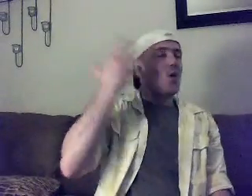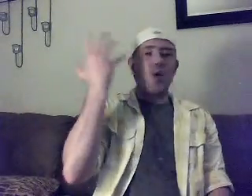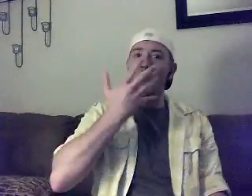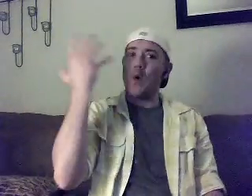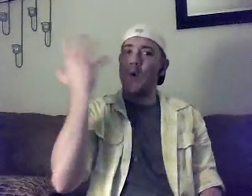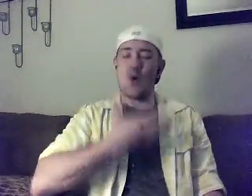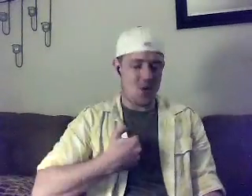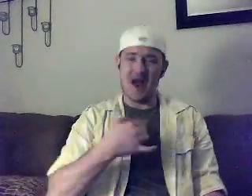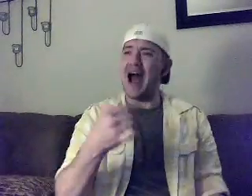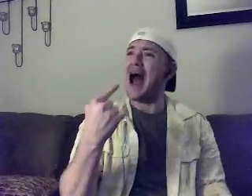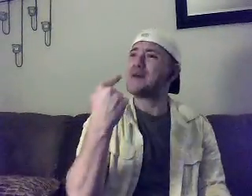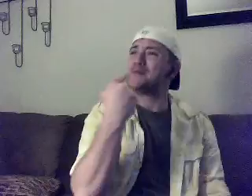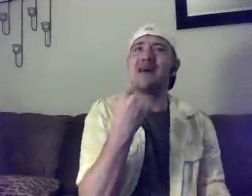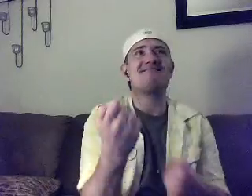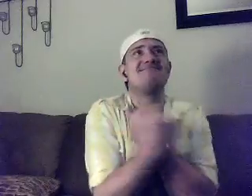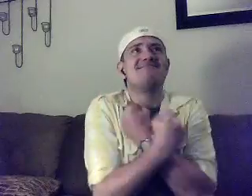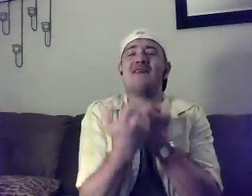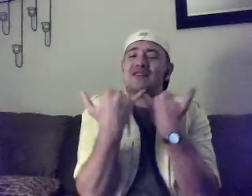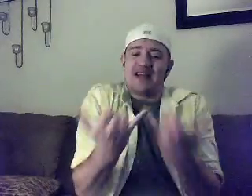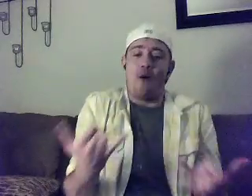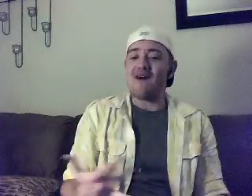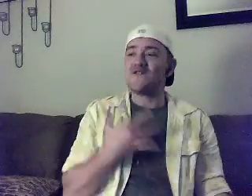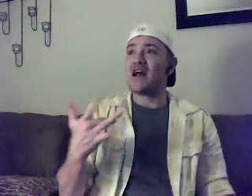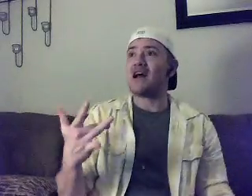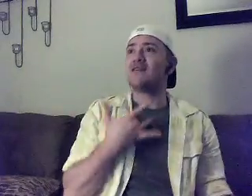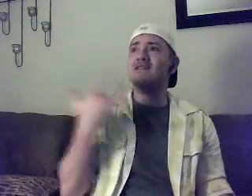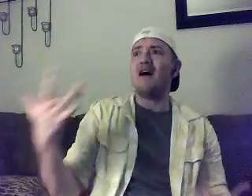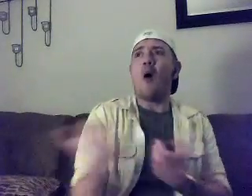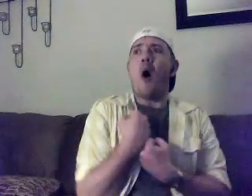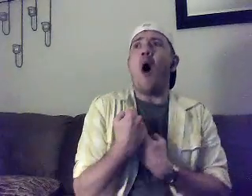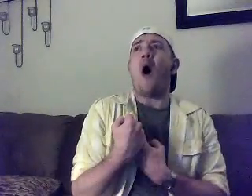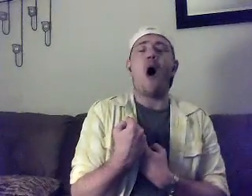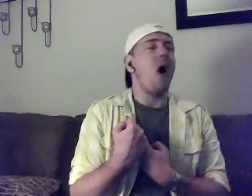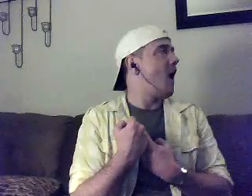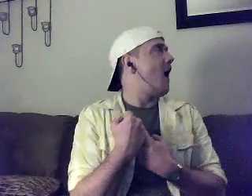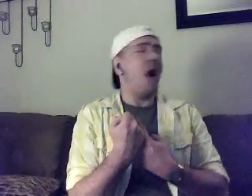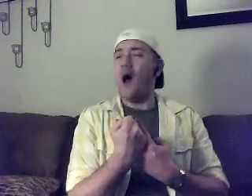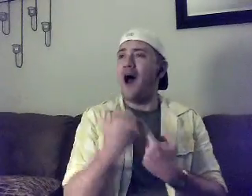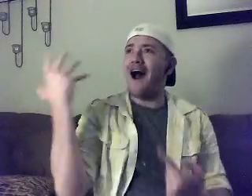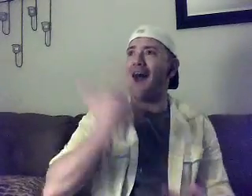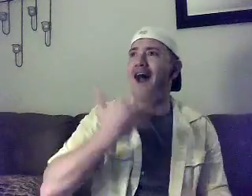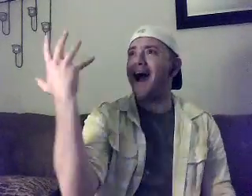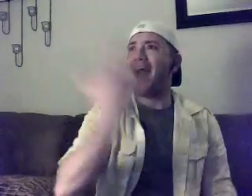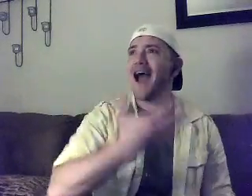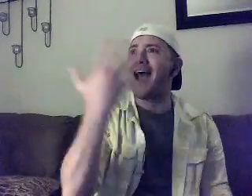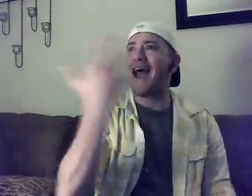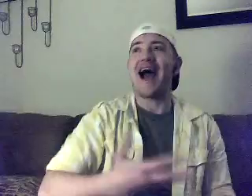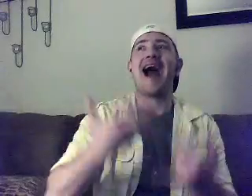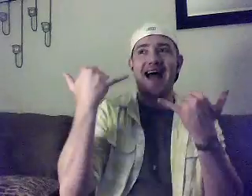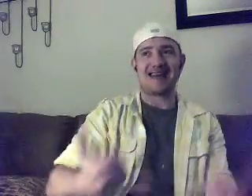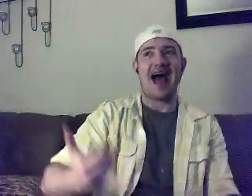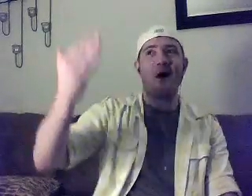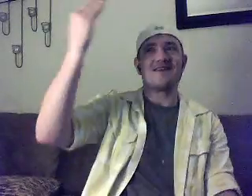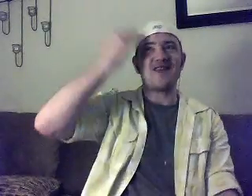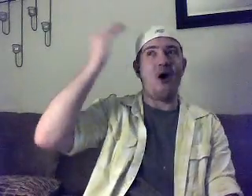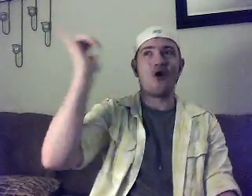so bad Before you came into my life I met you so bad And you should know that I met you so,